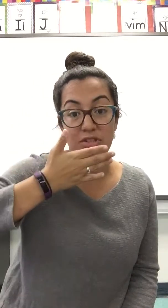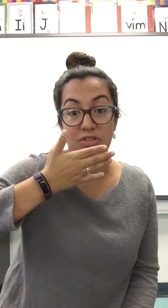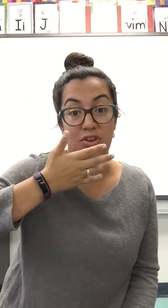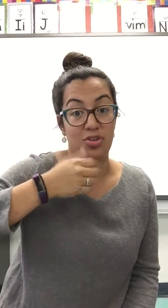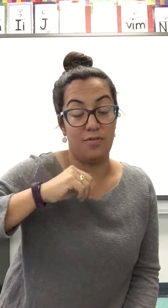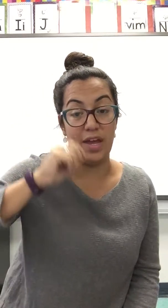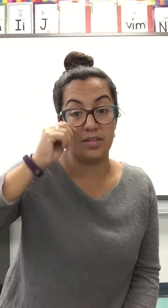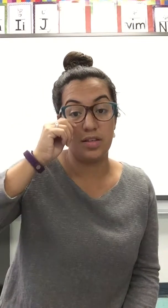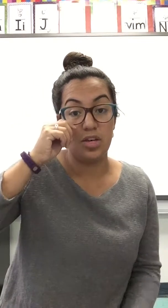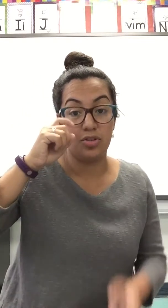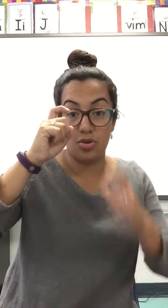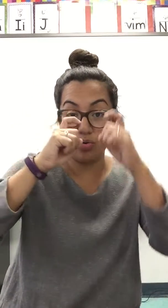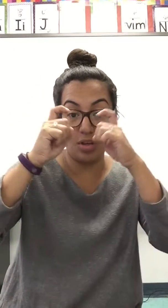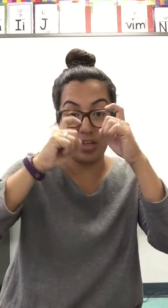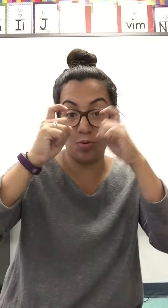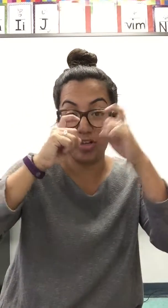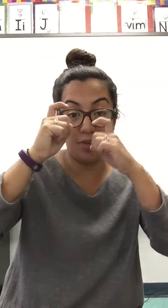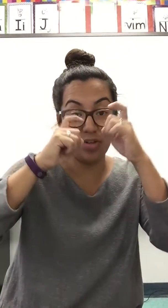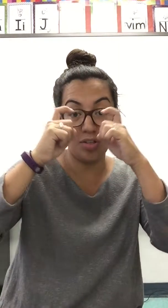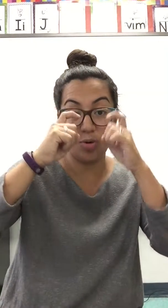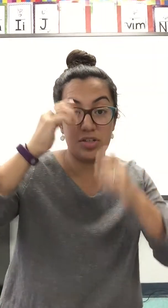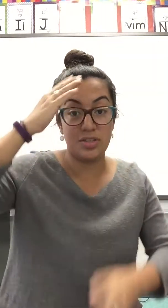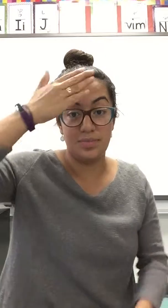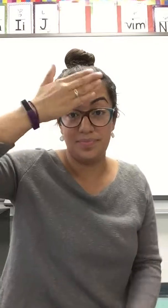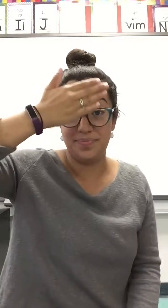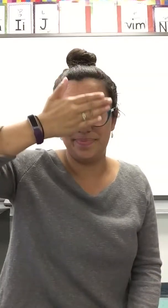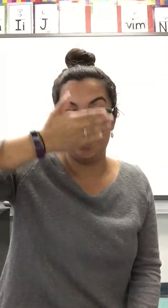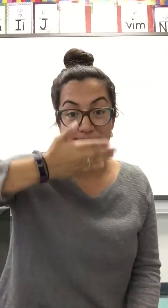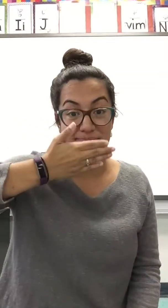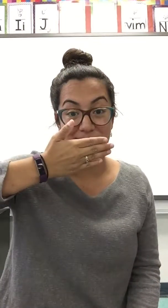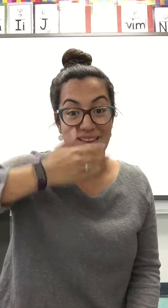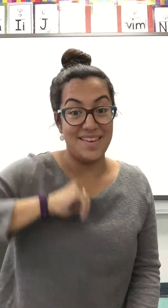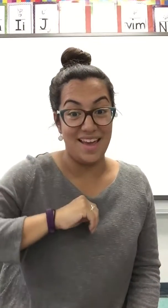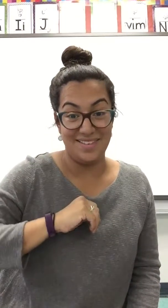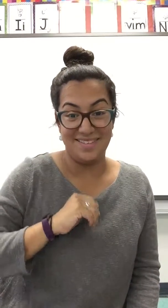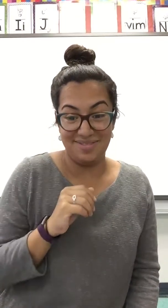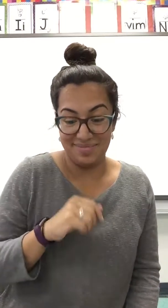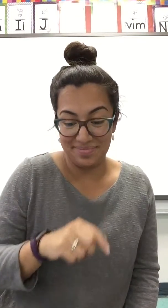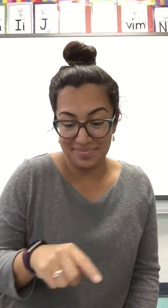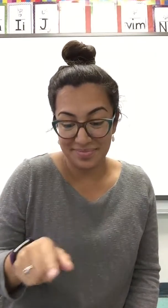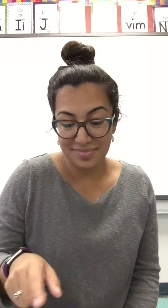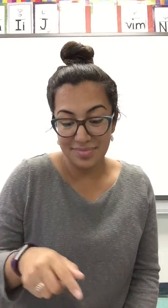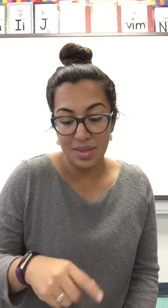Again or repeat, you have your hand, take your other hand, bend it, again.